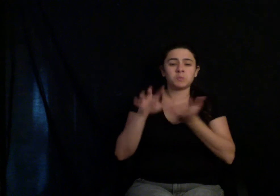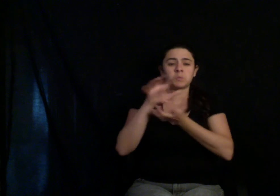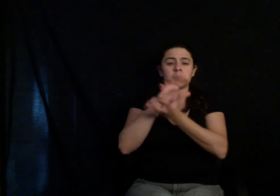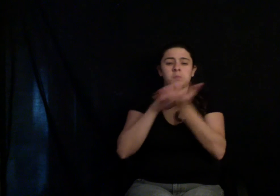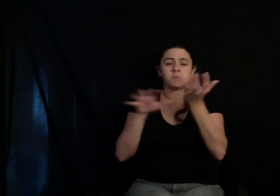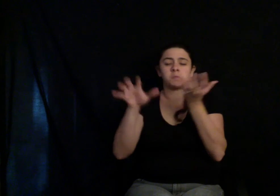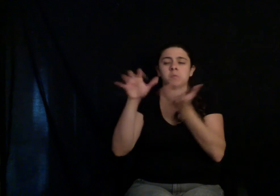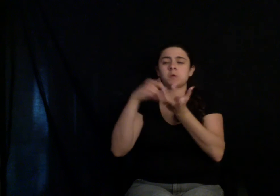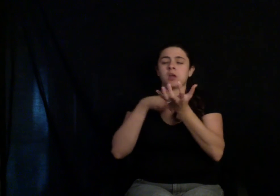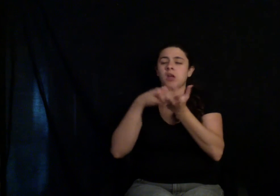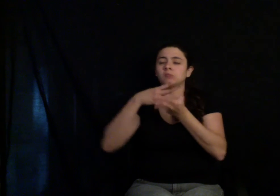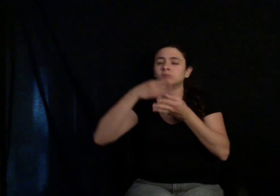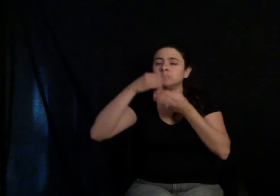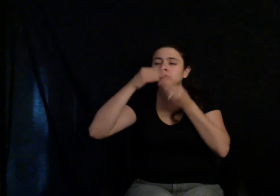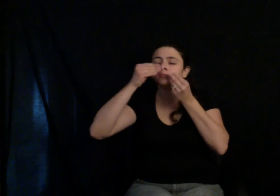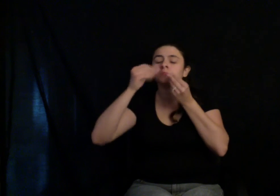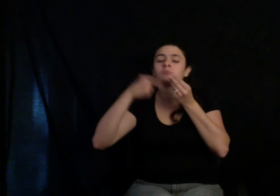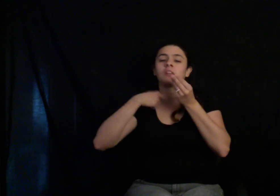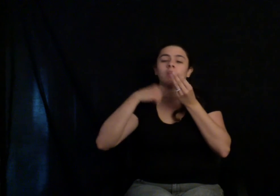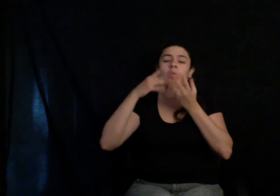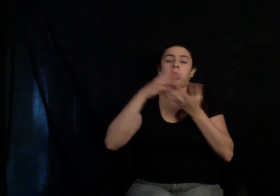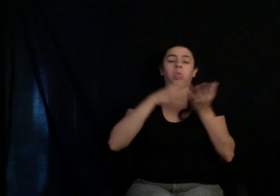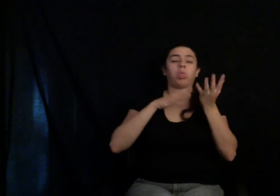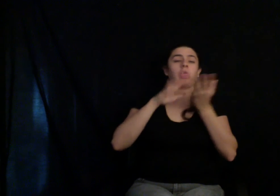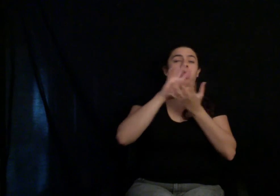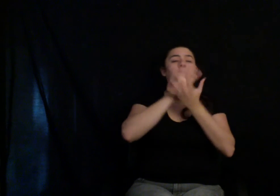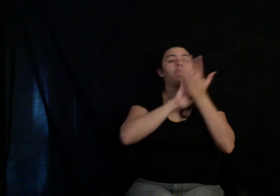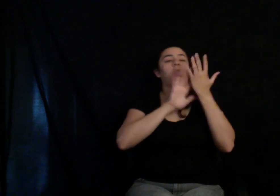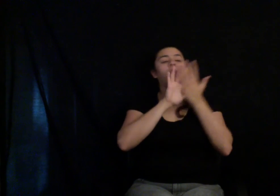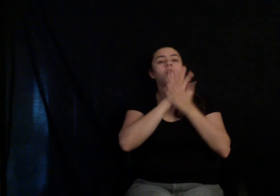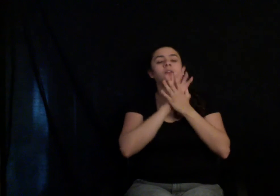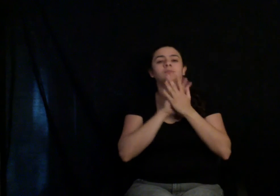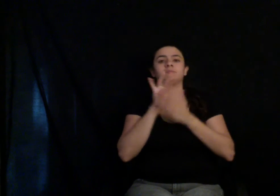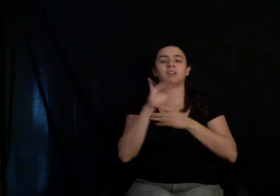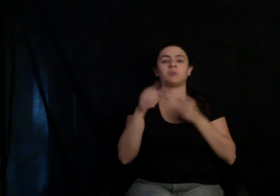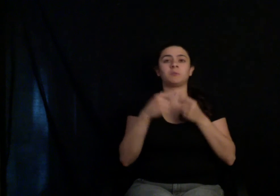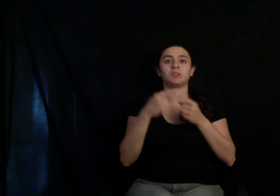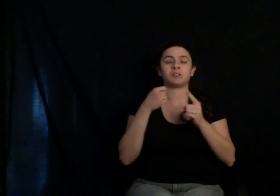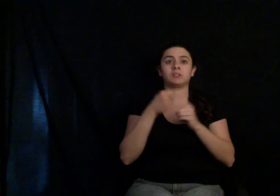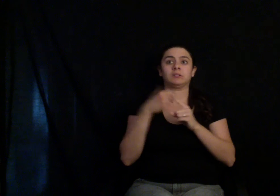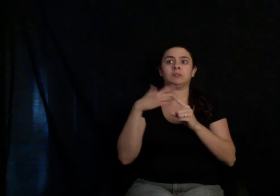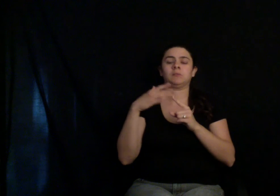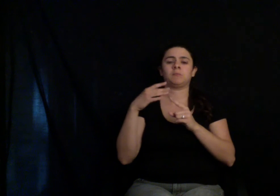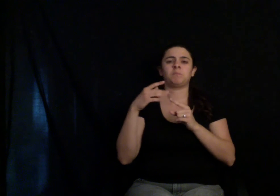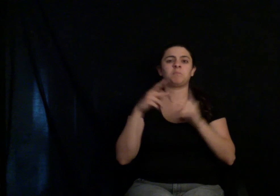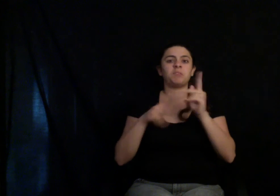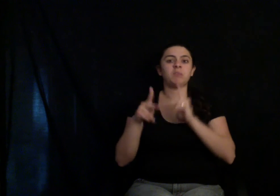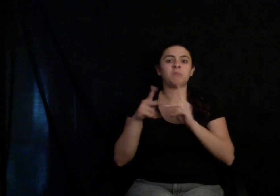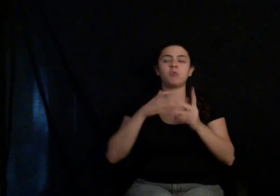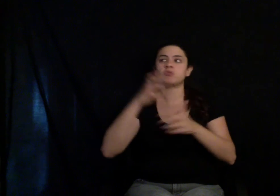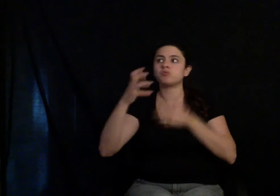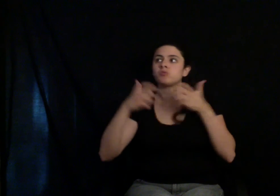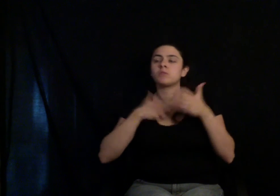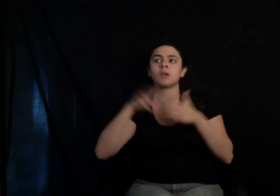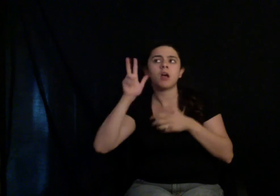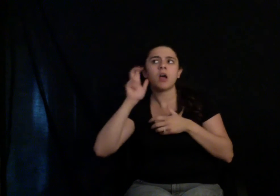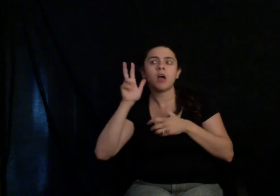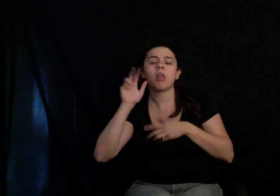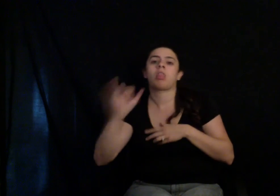hearing screaming finally, and that's when I realized, oh shit, this is serious. This is, I mean, anything that I've ever learned about fires at